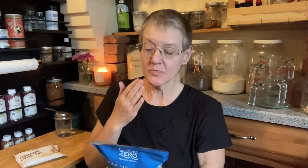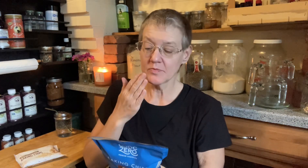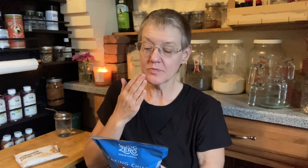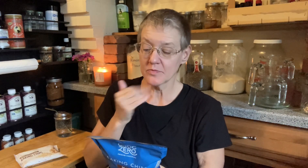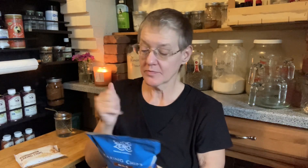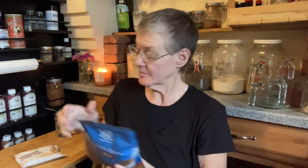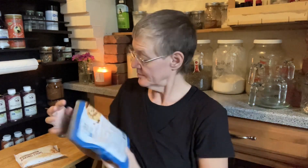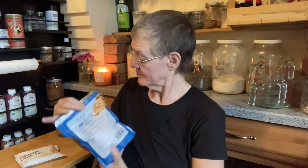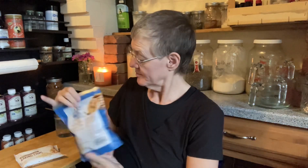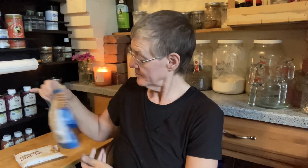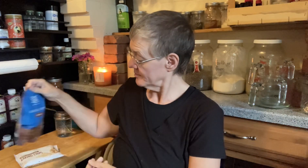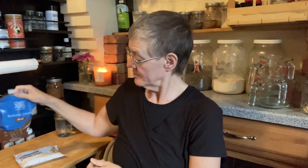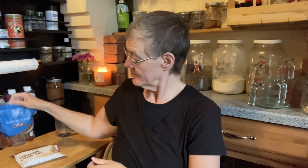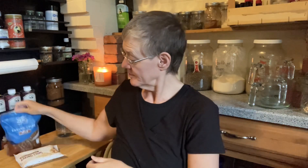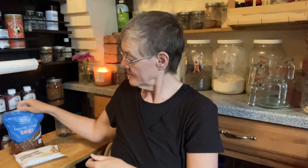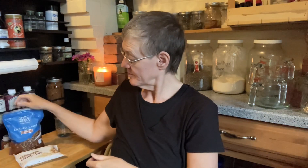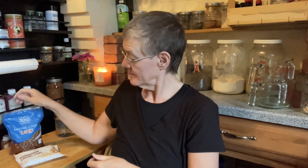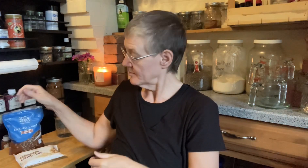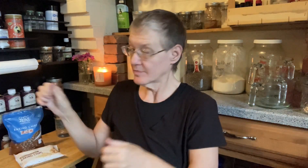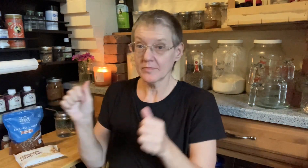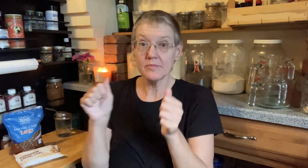Instead, they sweeten with monk fruit